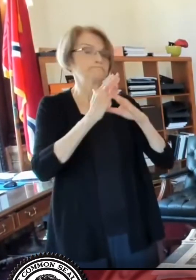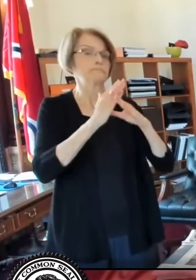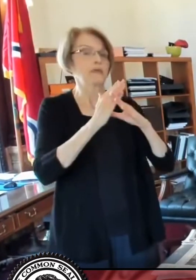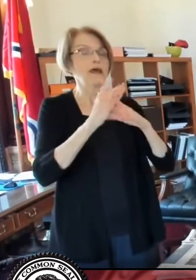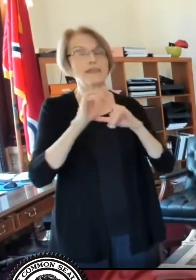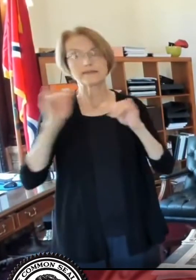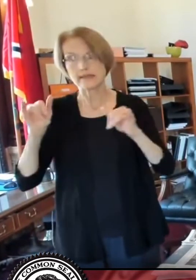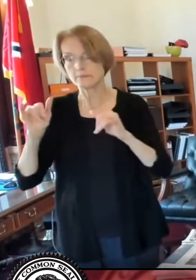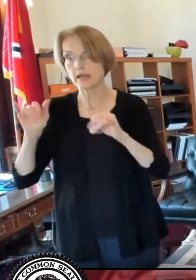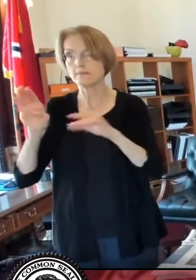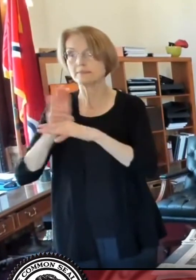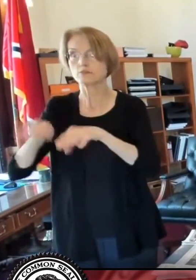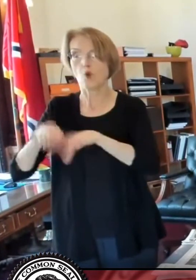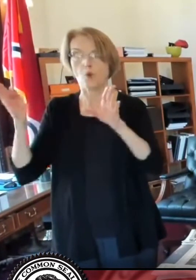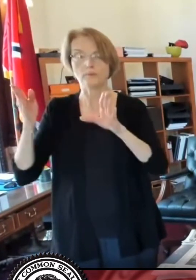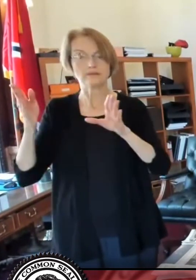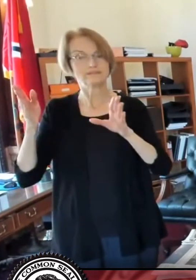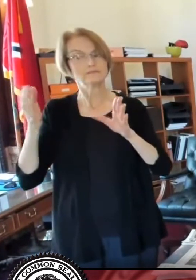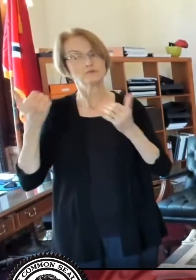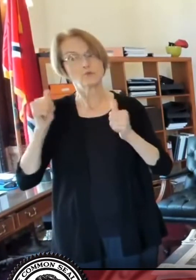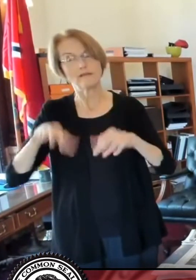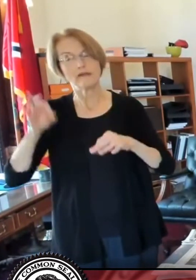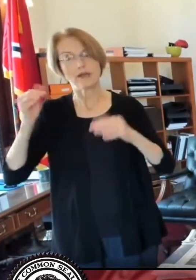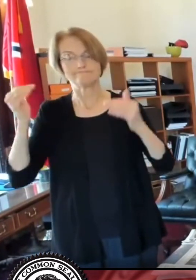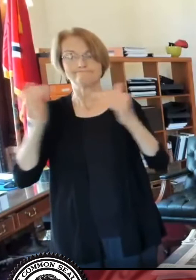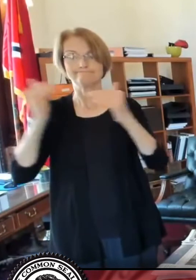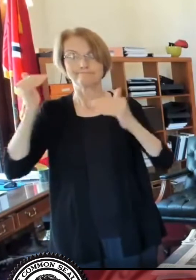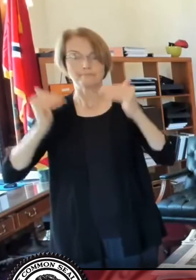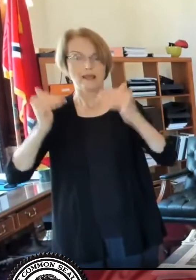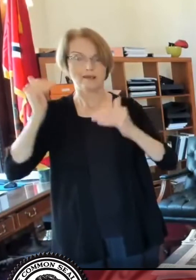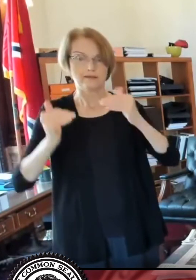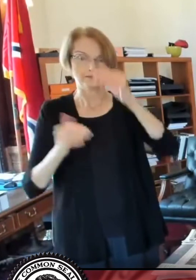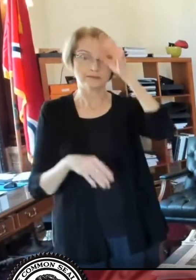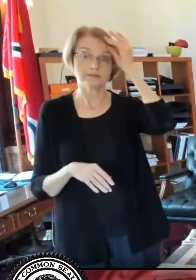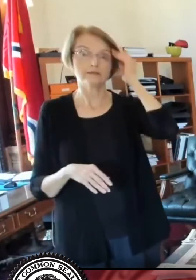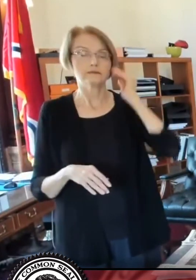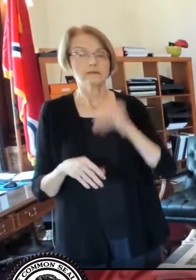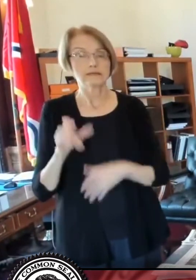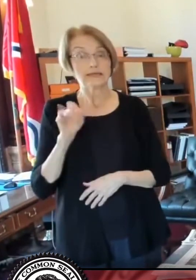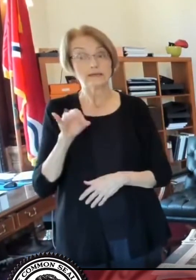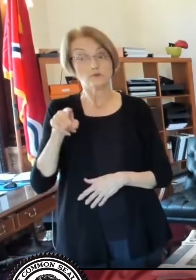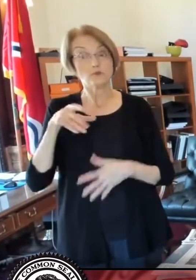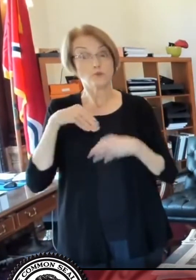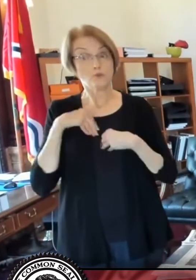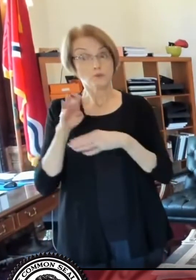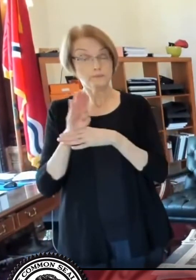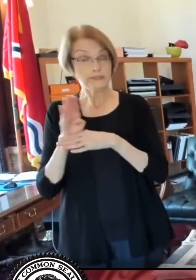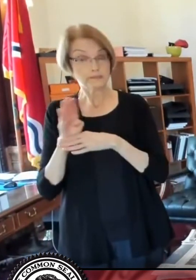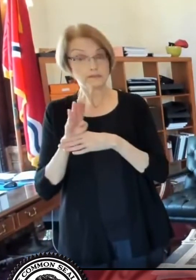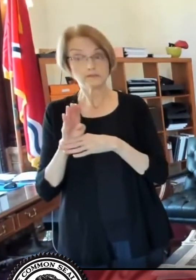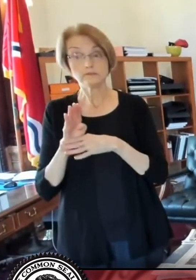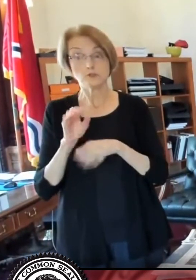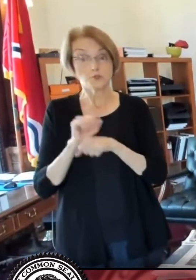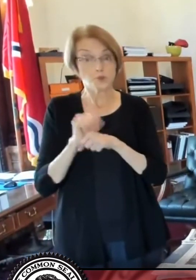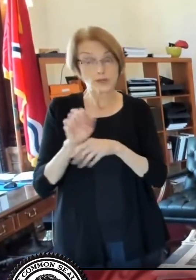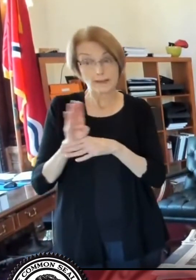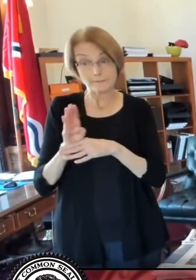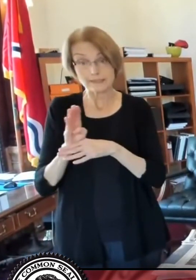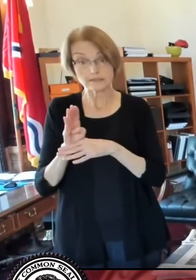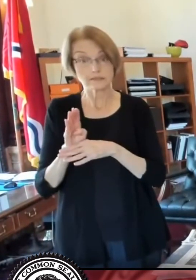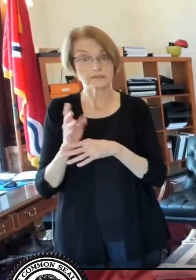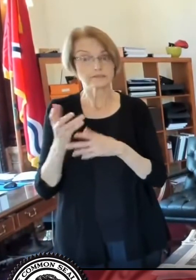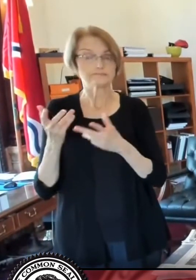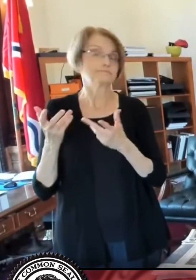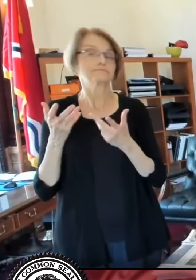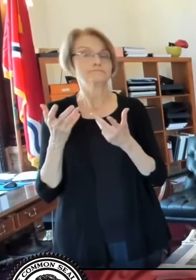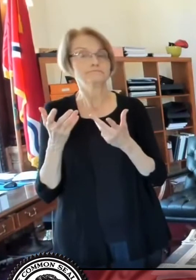as much as possible for the businesses. So we're trying to make that balance. If you own a business or work at a business and you have some